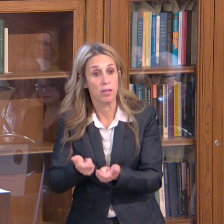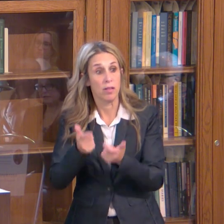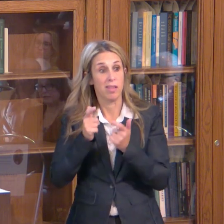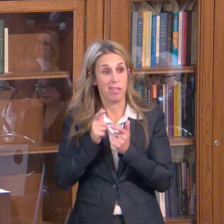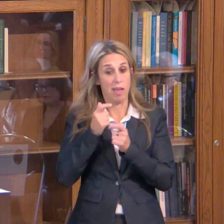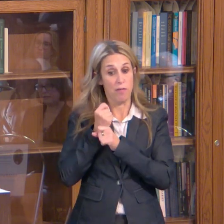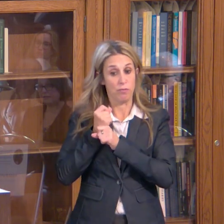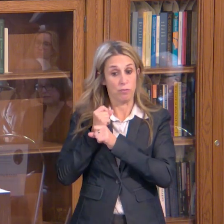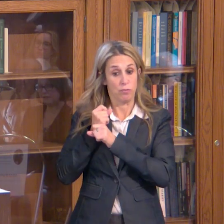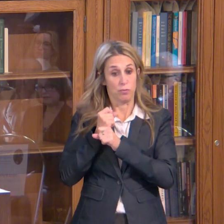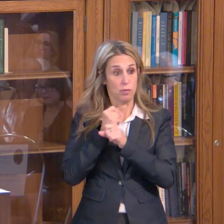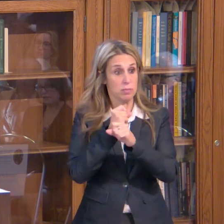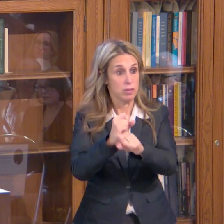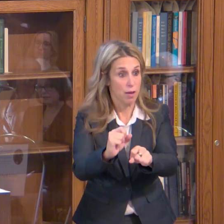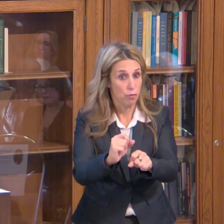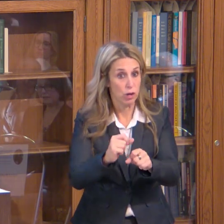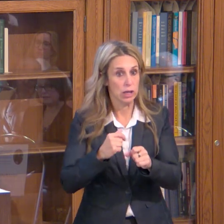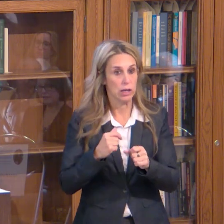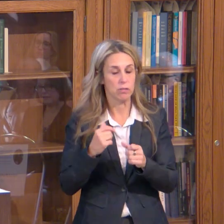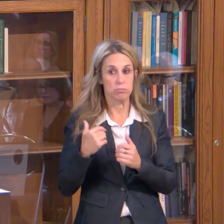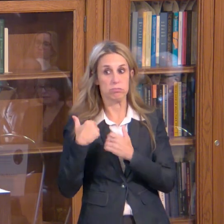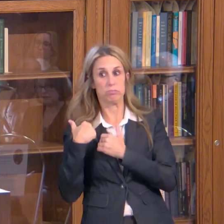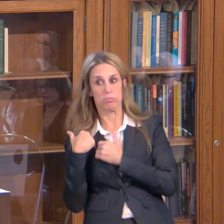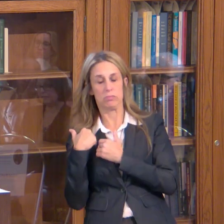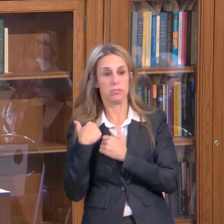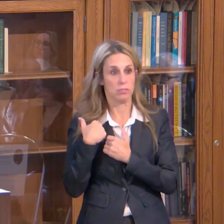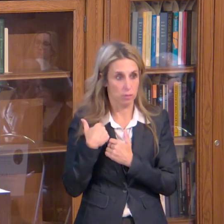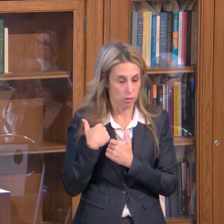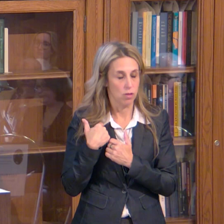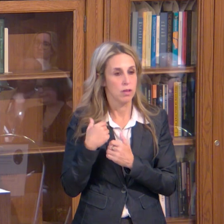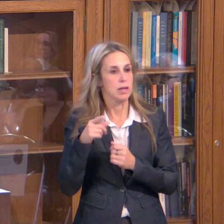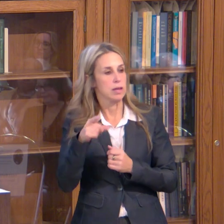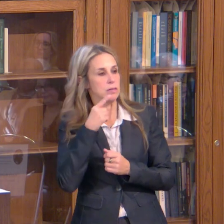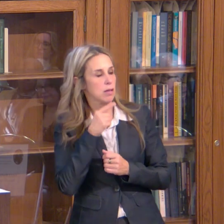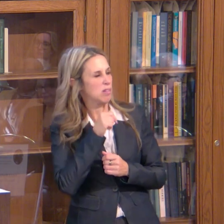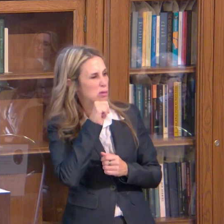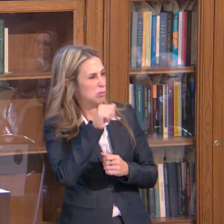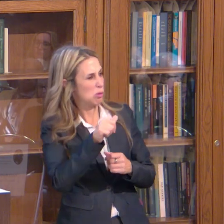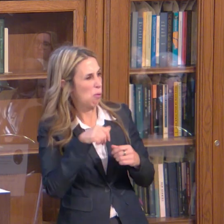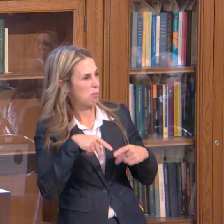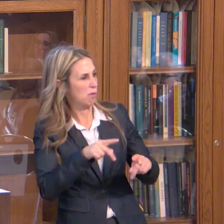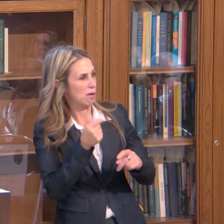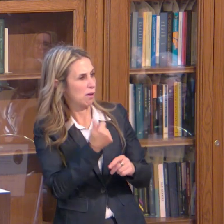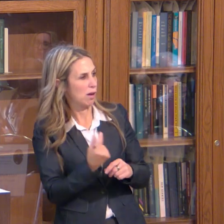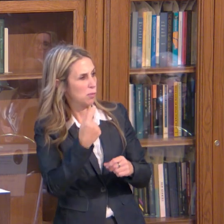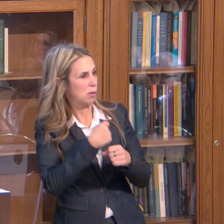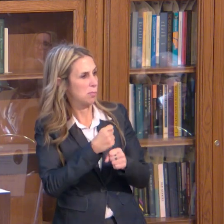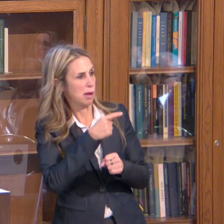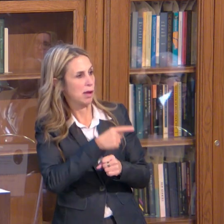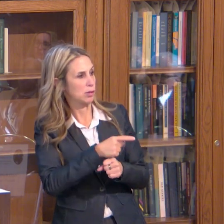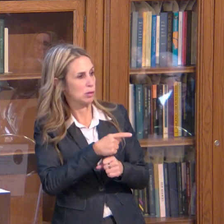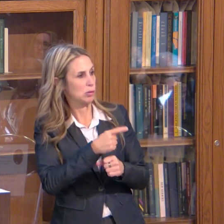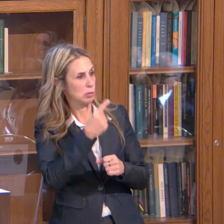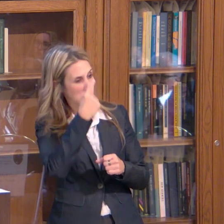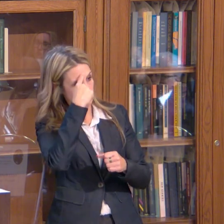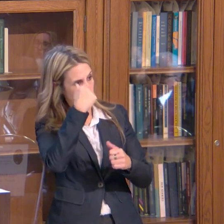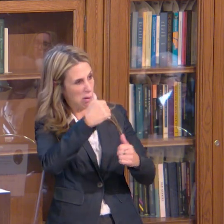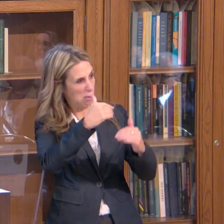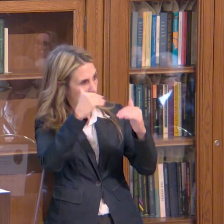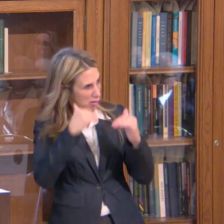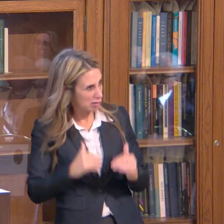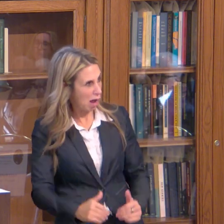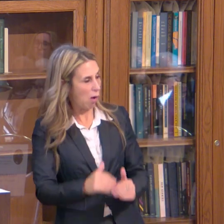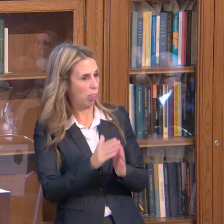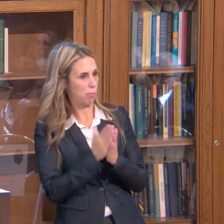me he left me with this admonition he said don't let anybody make you dumb down the